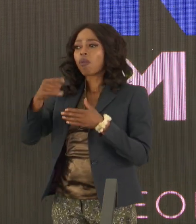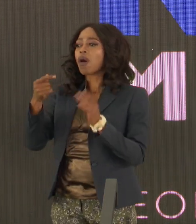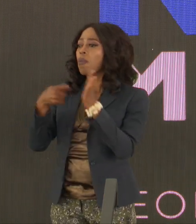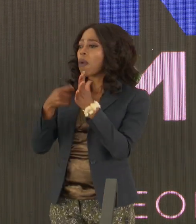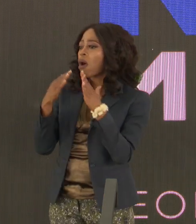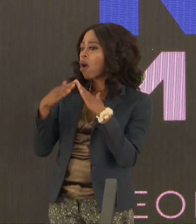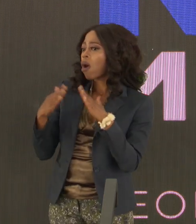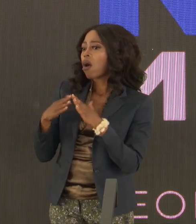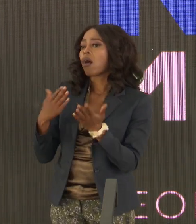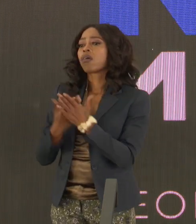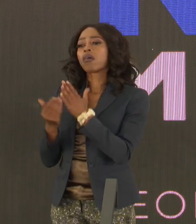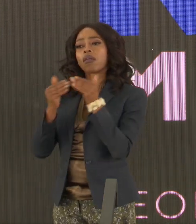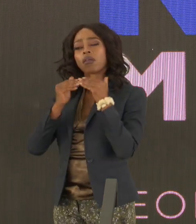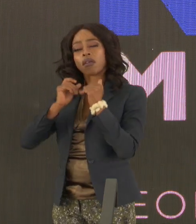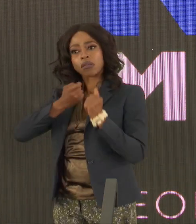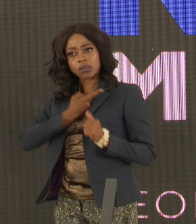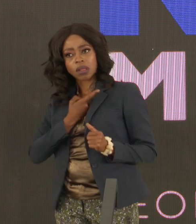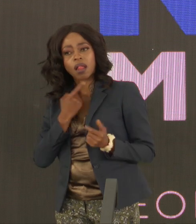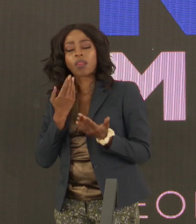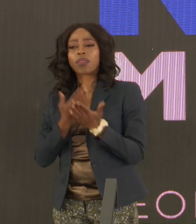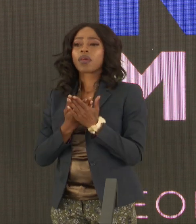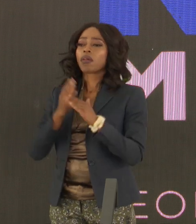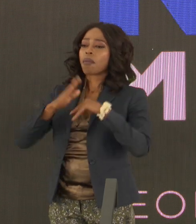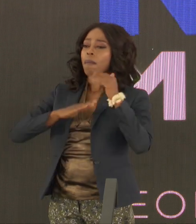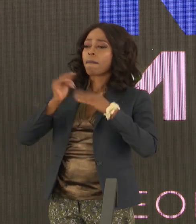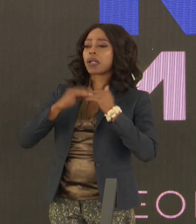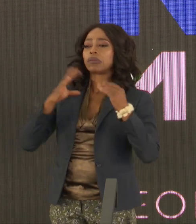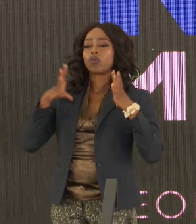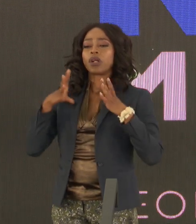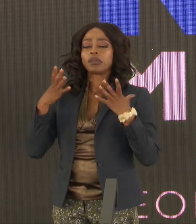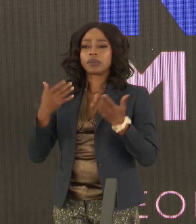a house, they can look after themselves, and they can build wealth.